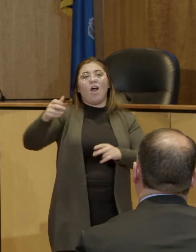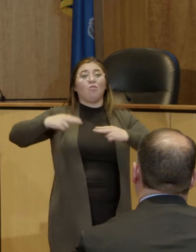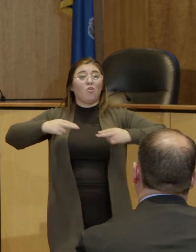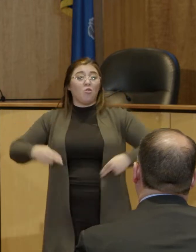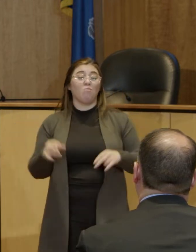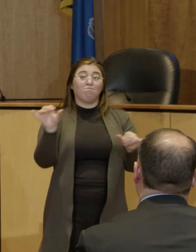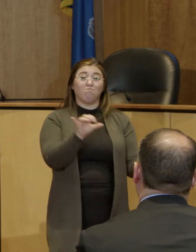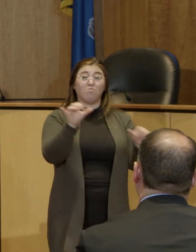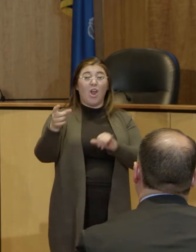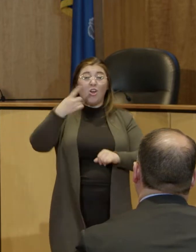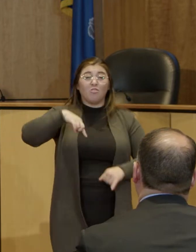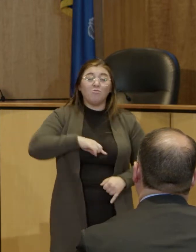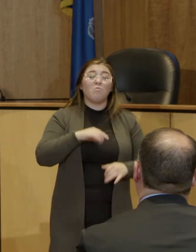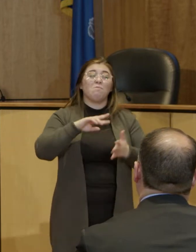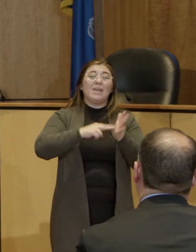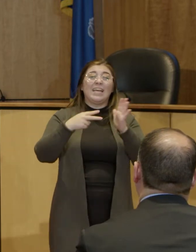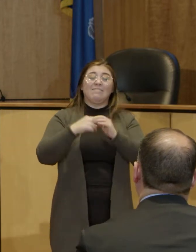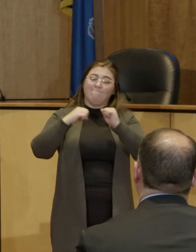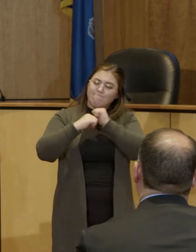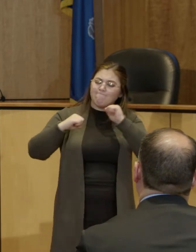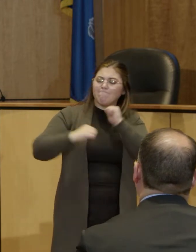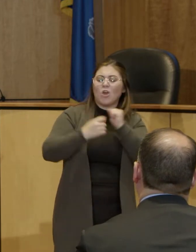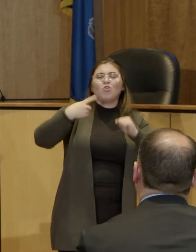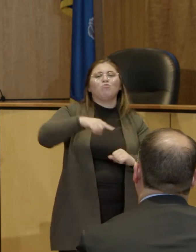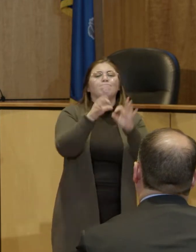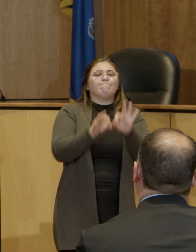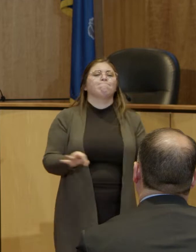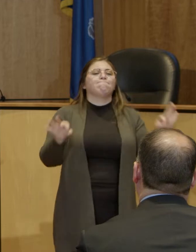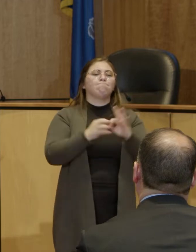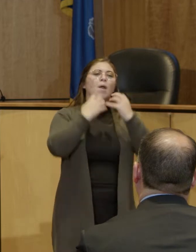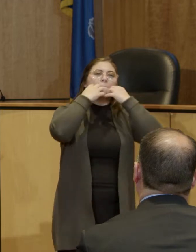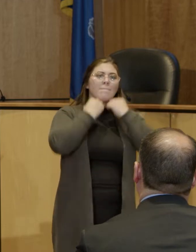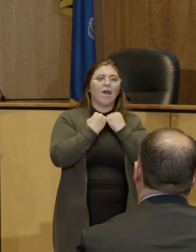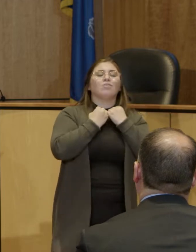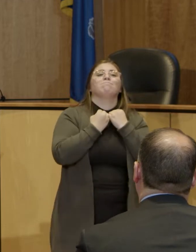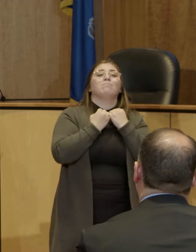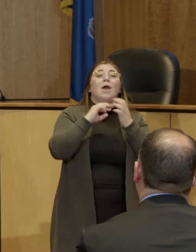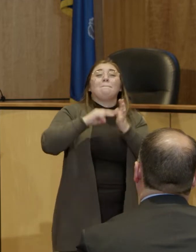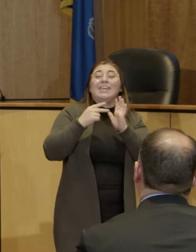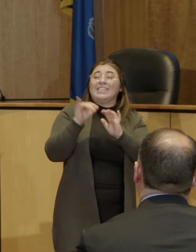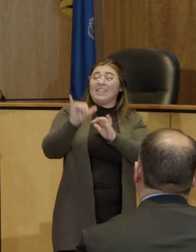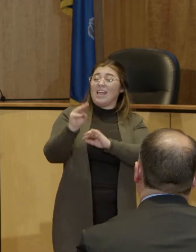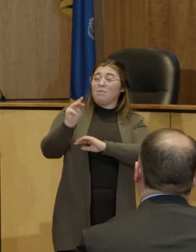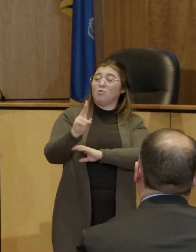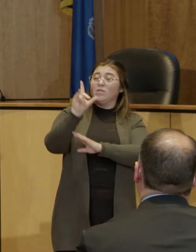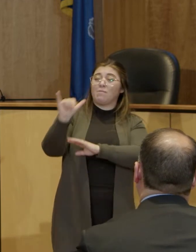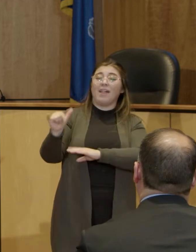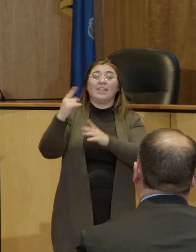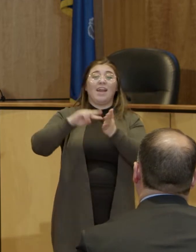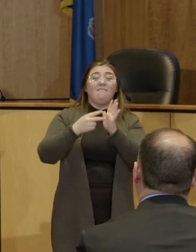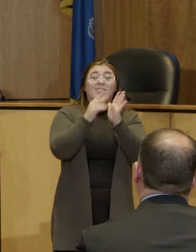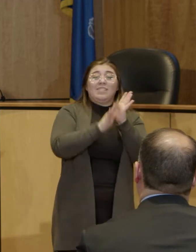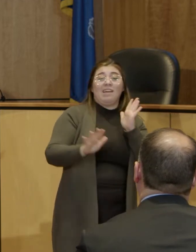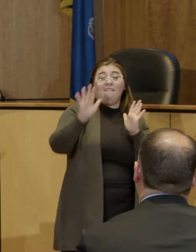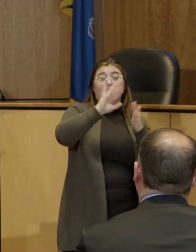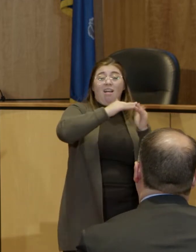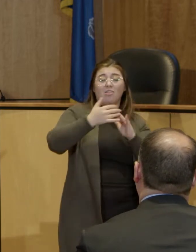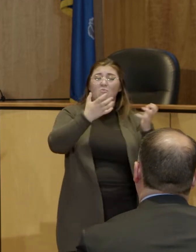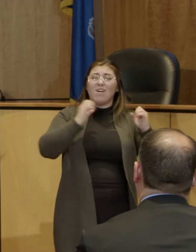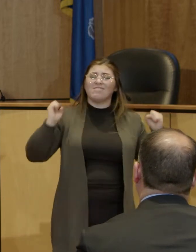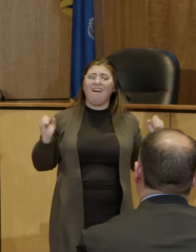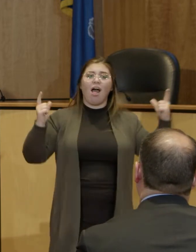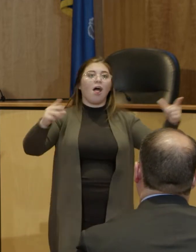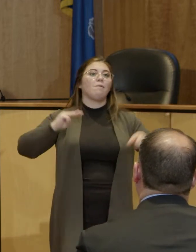being, it means fundamentally that you matter. Whereas the municipality of State College wants all members of our community